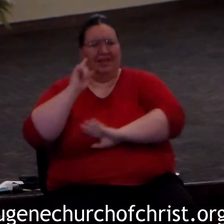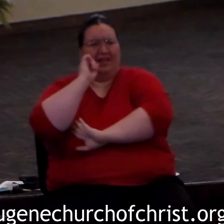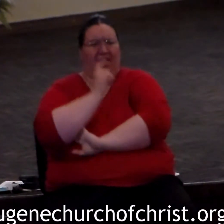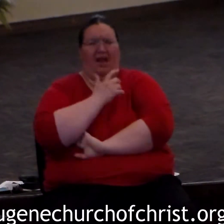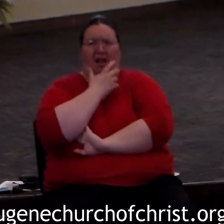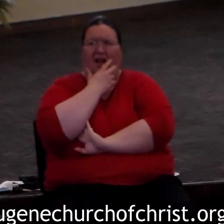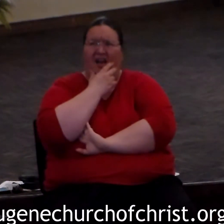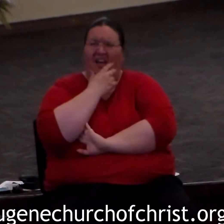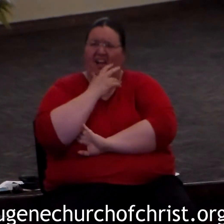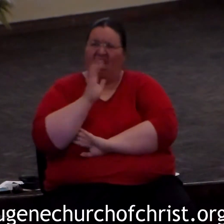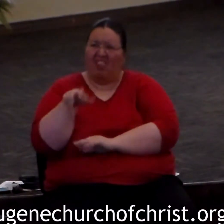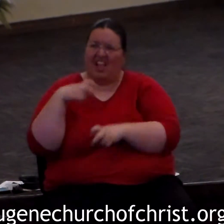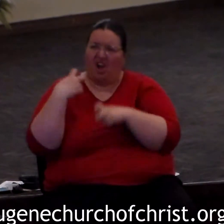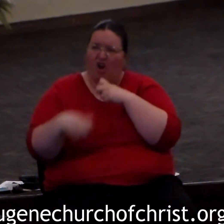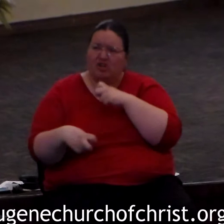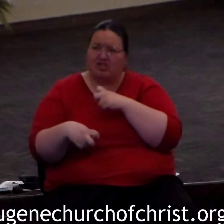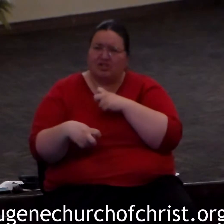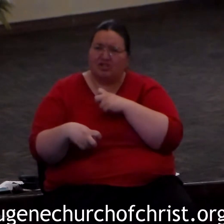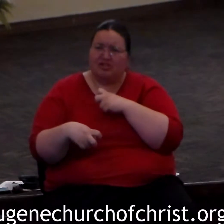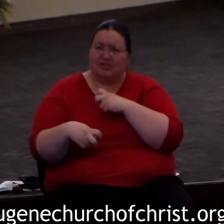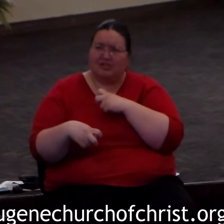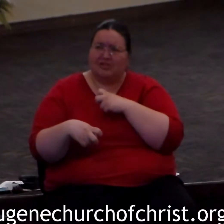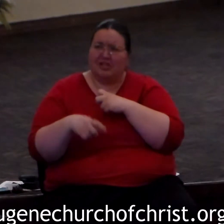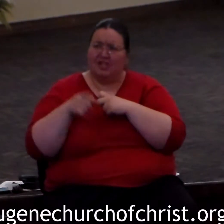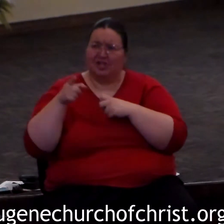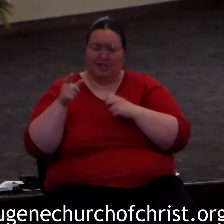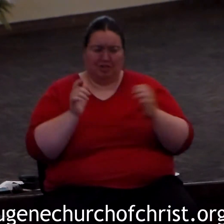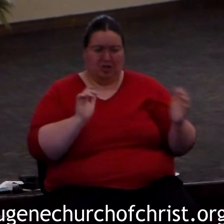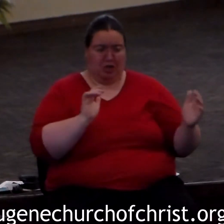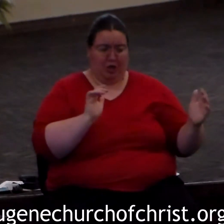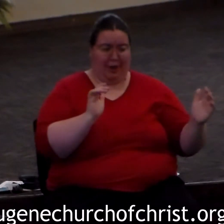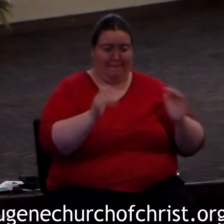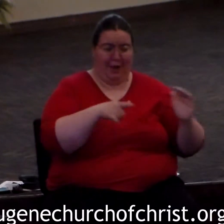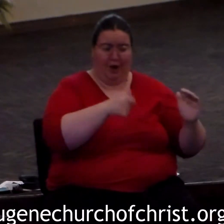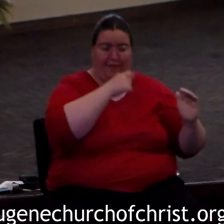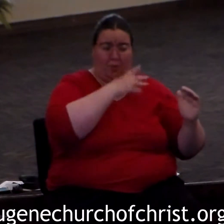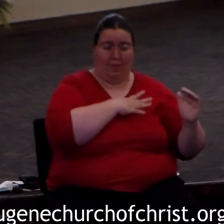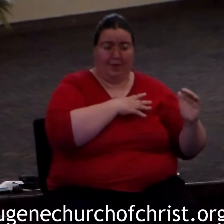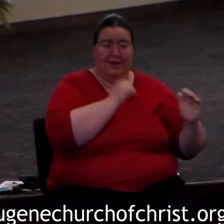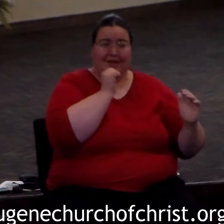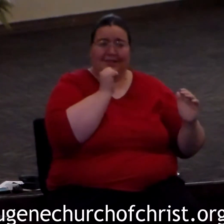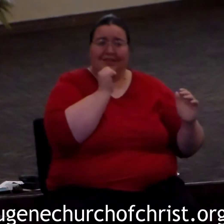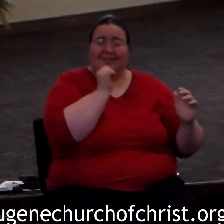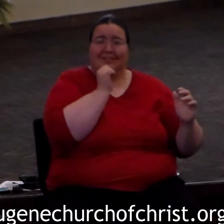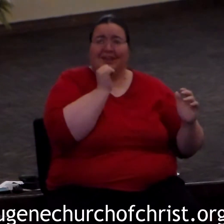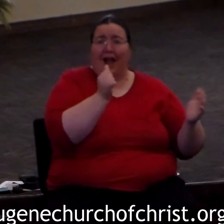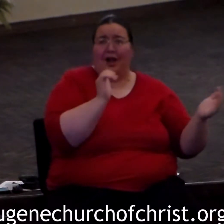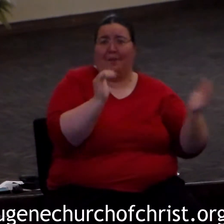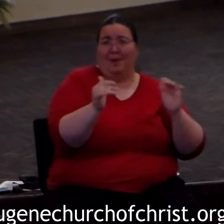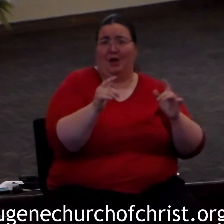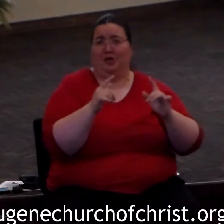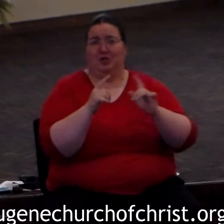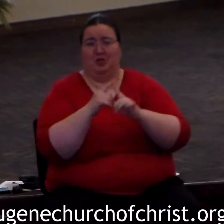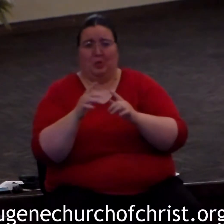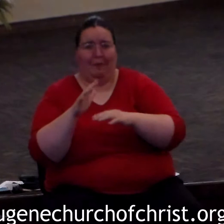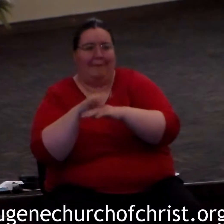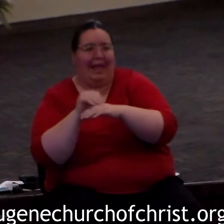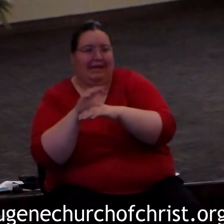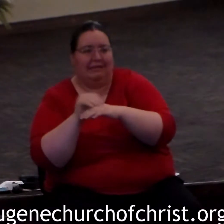harsh? I mean, here you're comparing this woman not to somebody's pet, even that sounds a little harsh, but